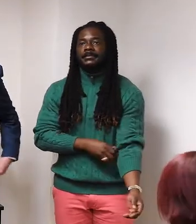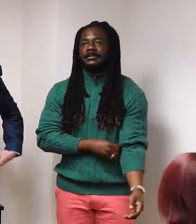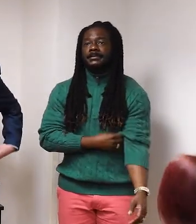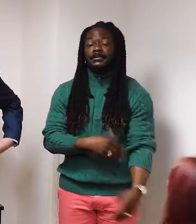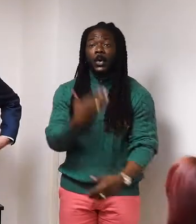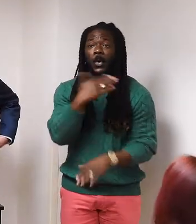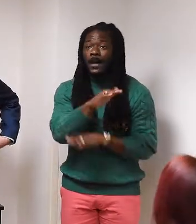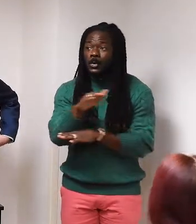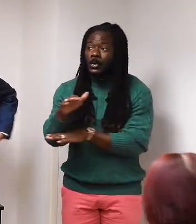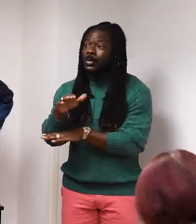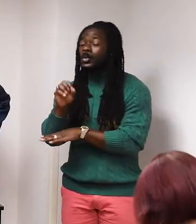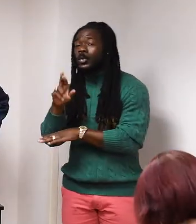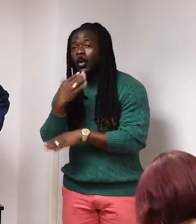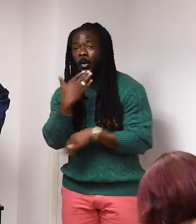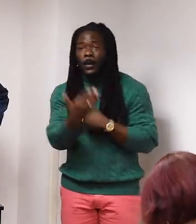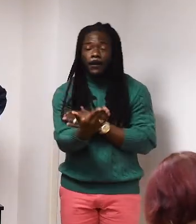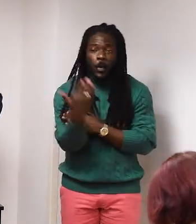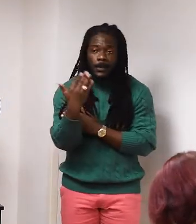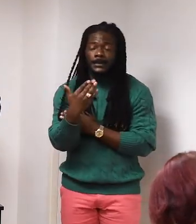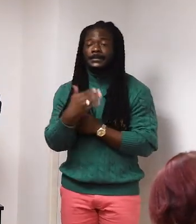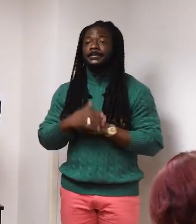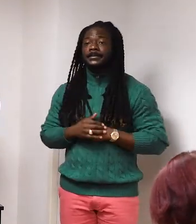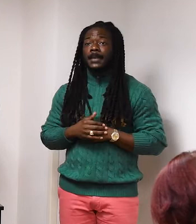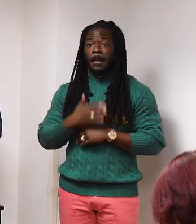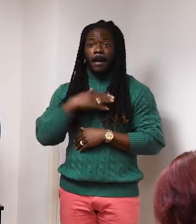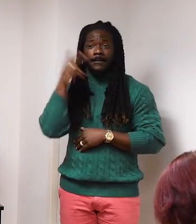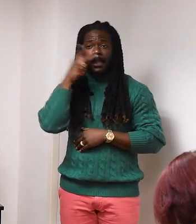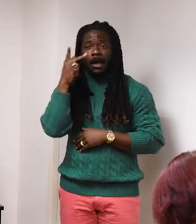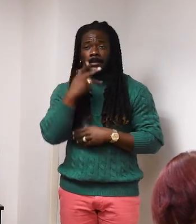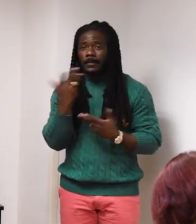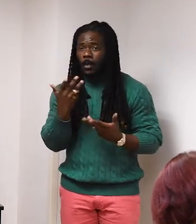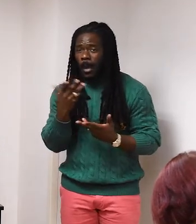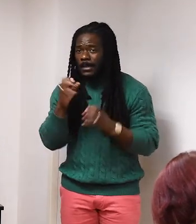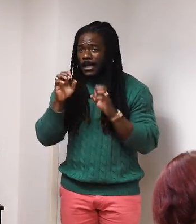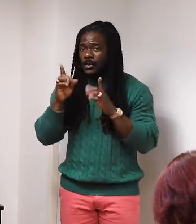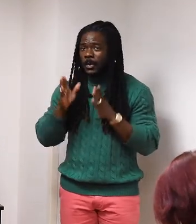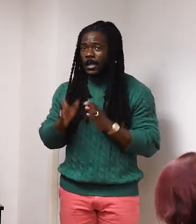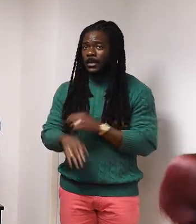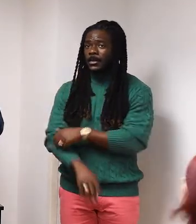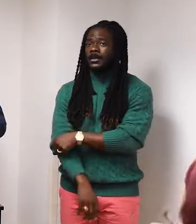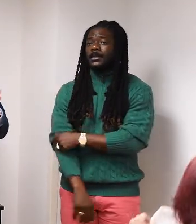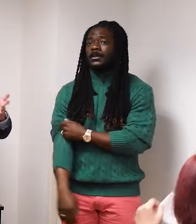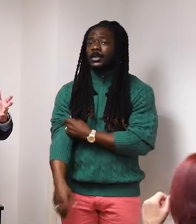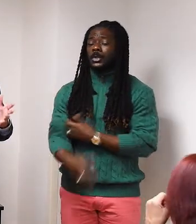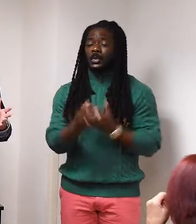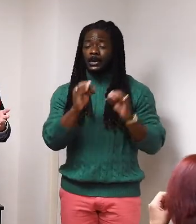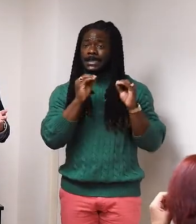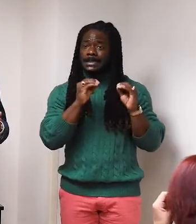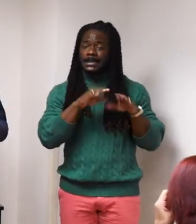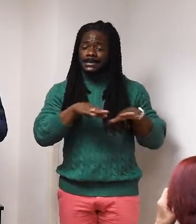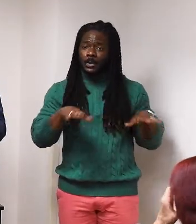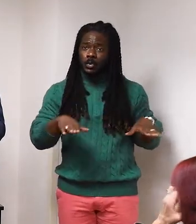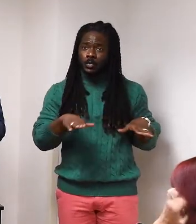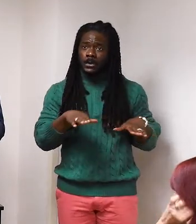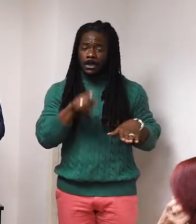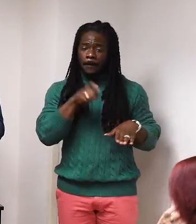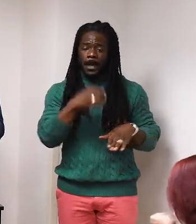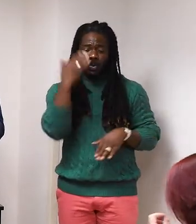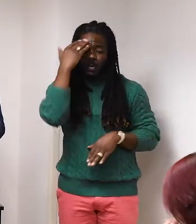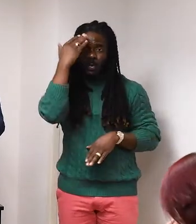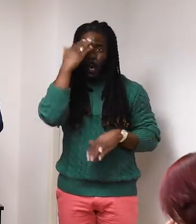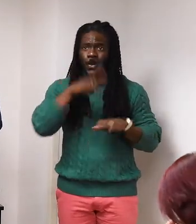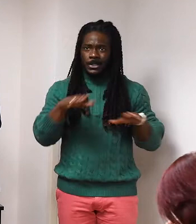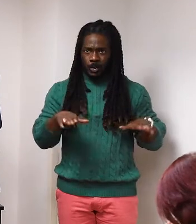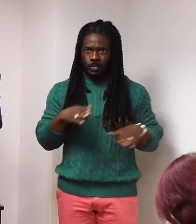enough. Good afternoon, or good morning, I should say. My philosophy as an educator is, in order to teach a child well, you must know a child